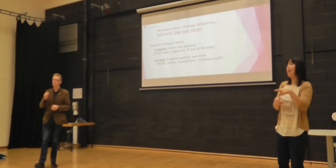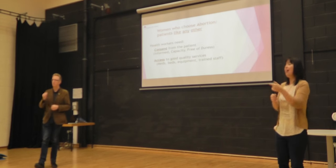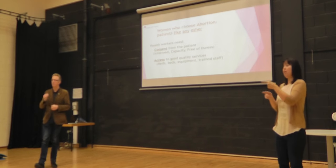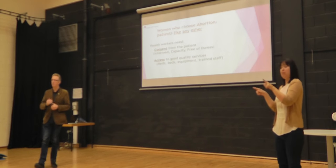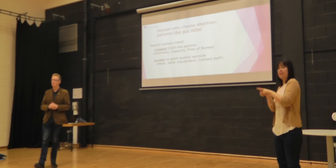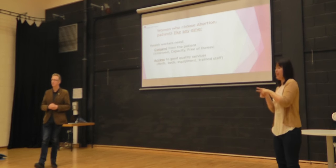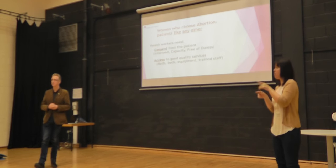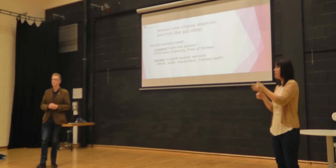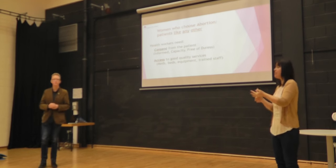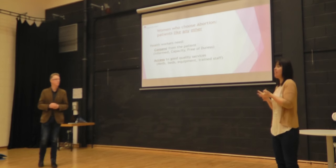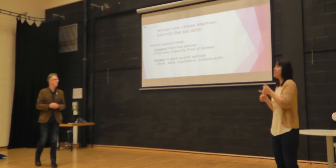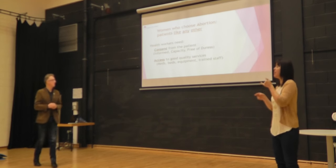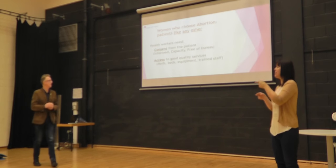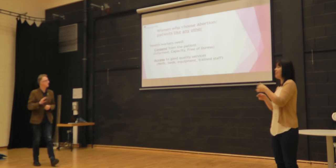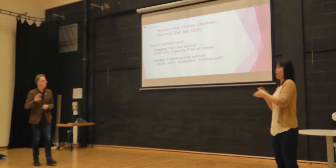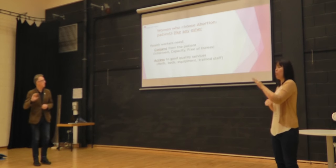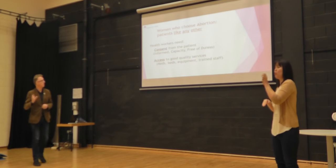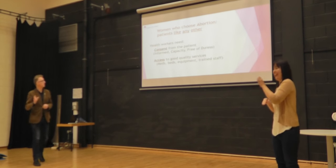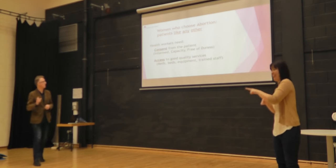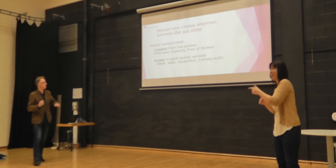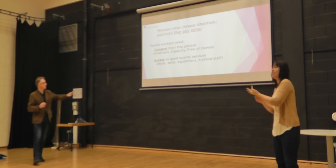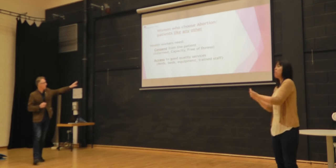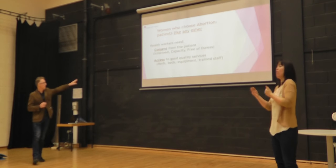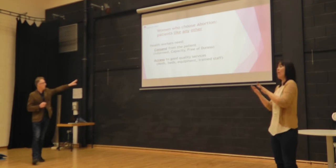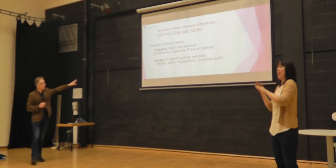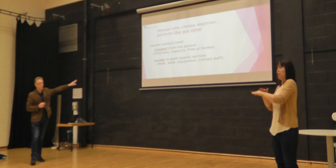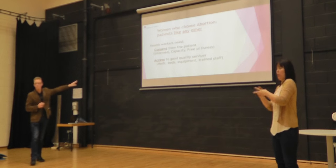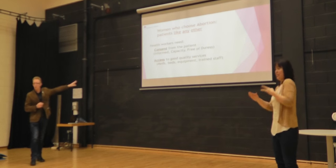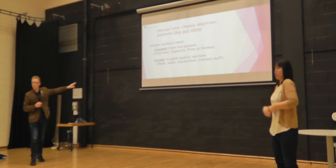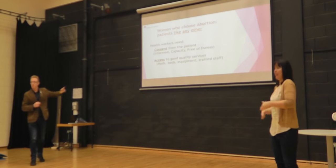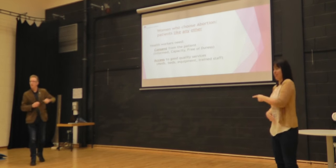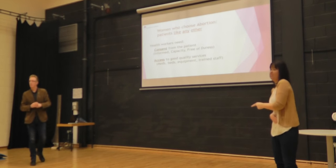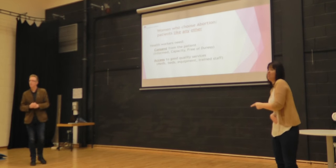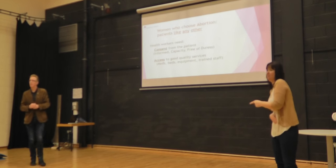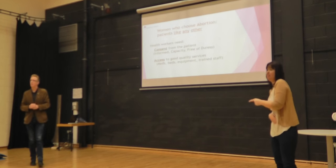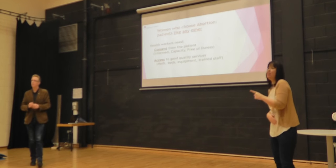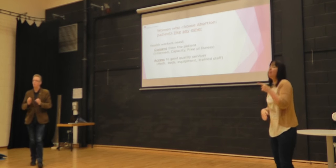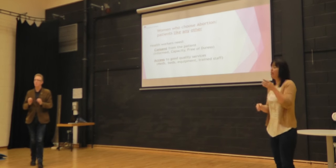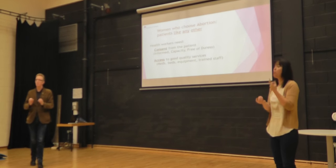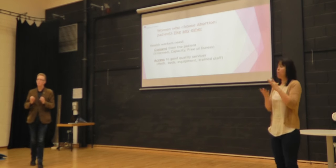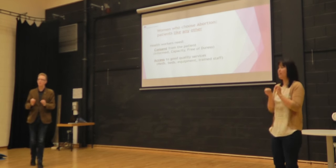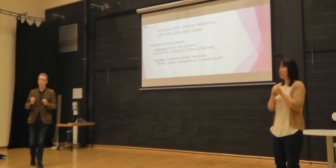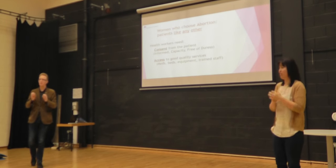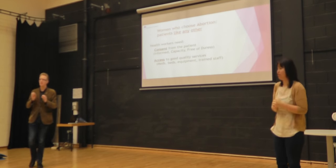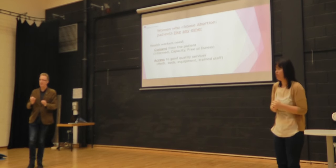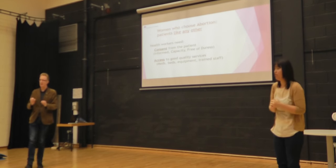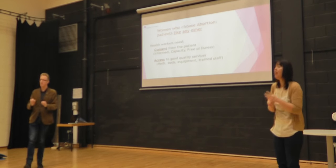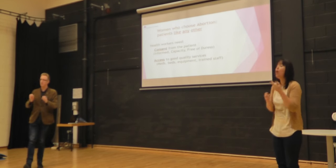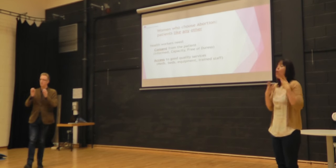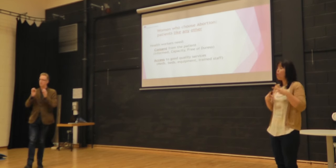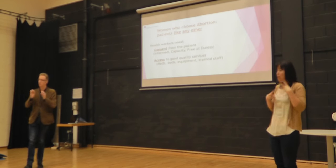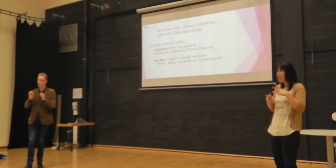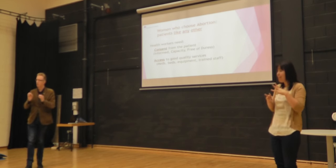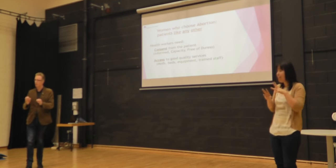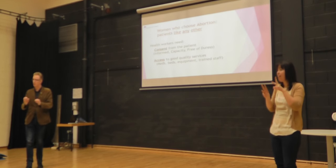early, before 9 weeks. That's a big change. Doctors can provide it, but women themselves can